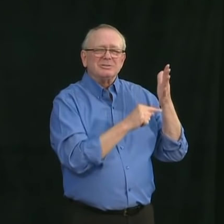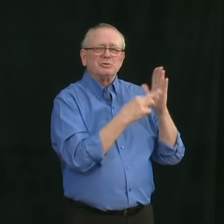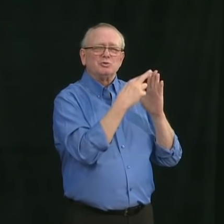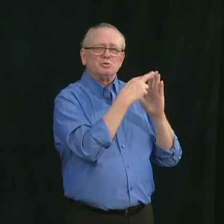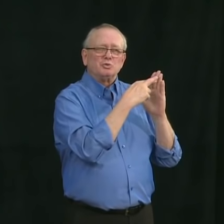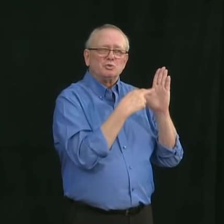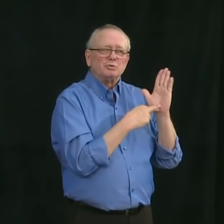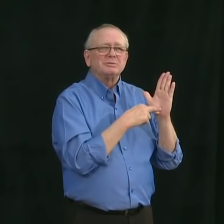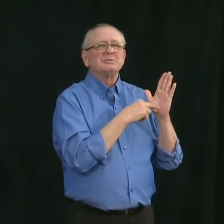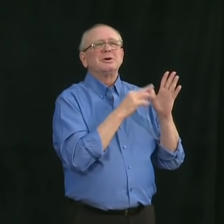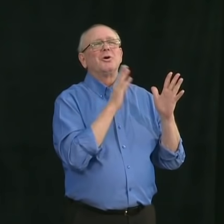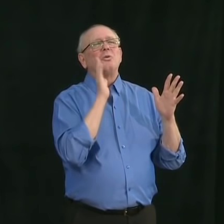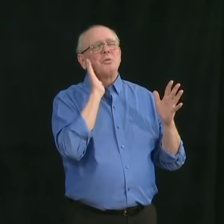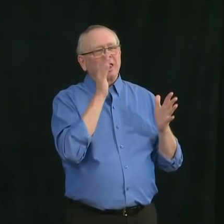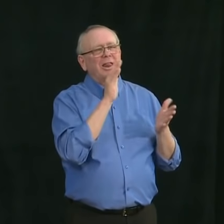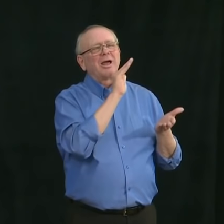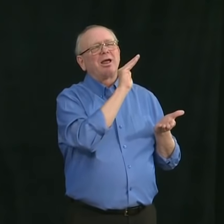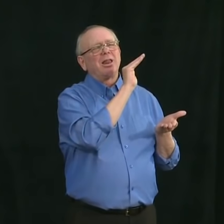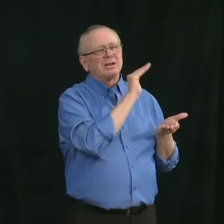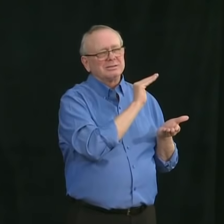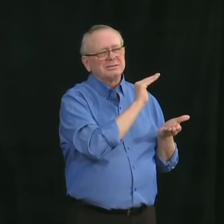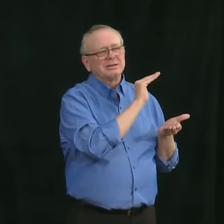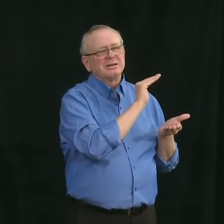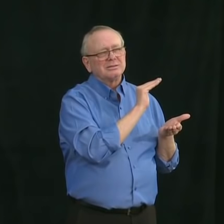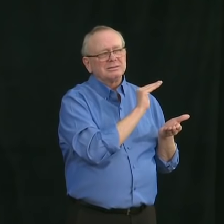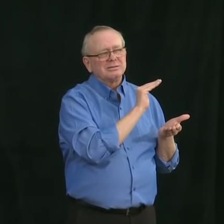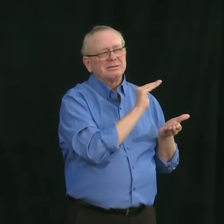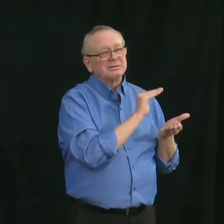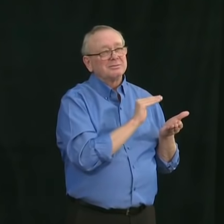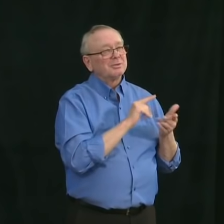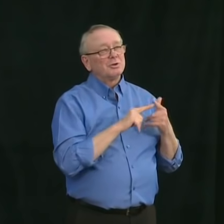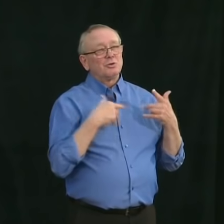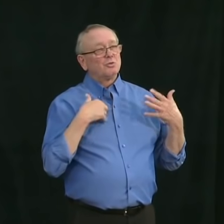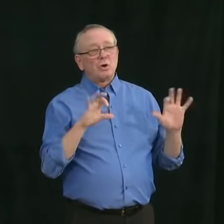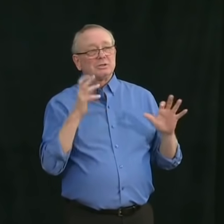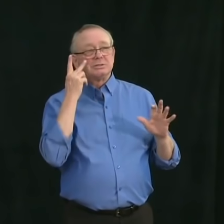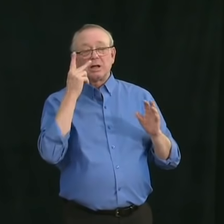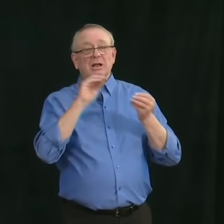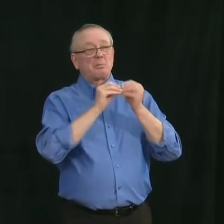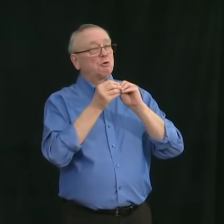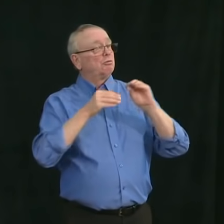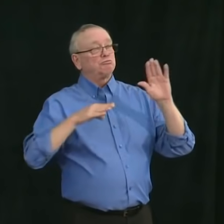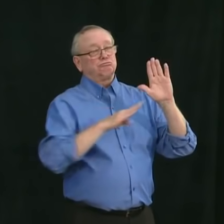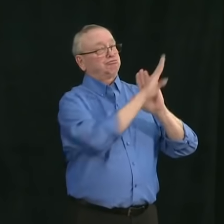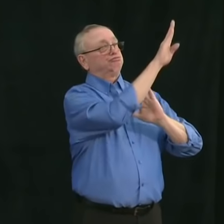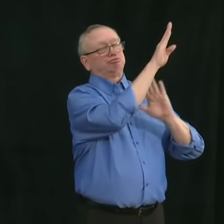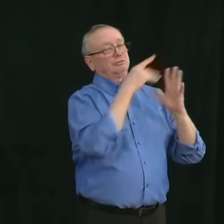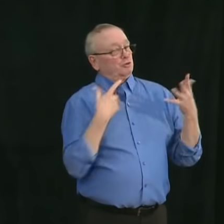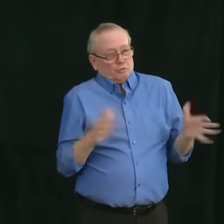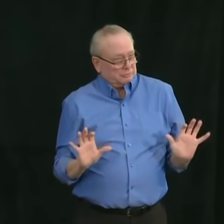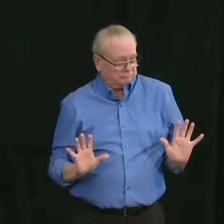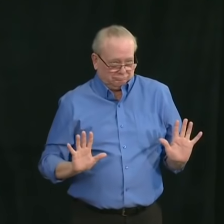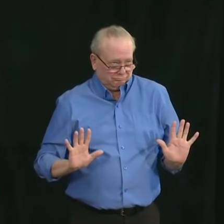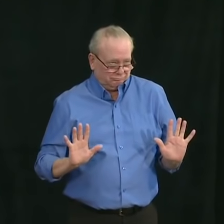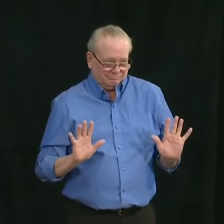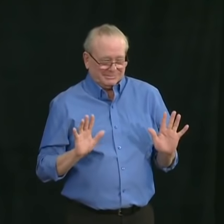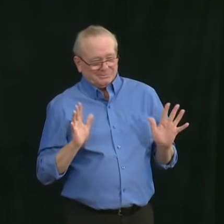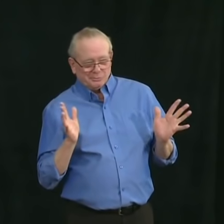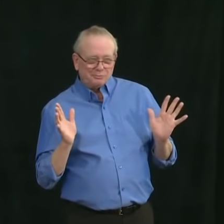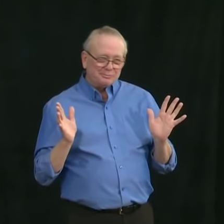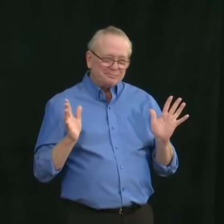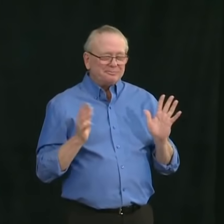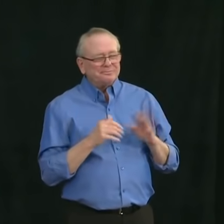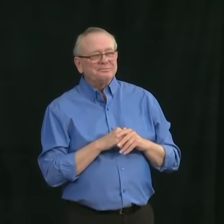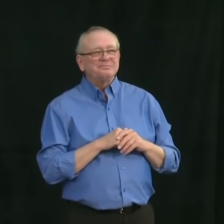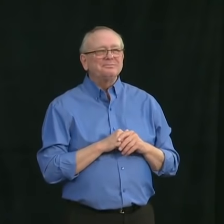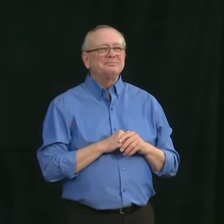in a way that we don't rebound and see that modeling come true just at a later point in time. So those would be the